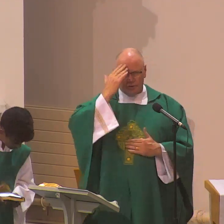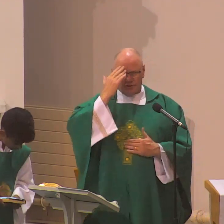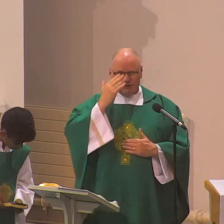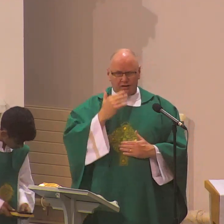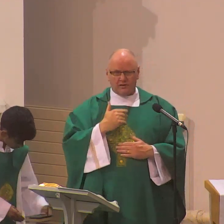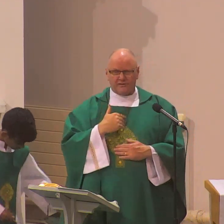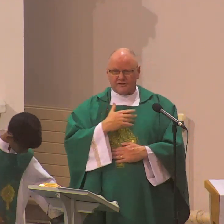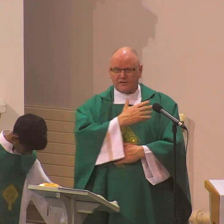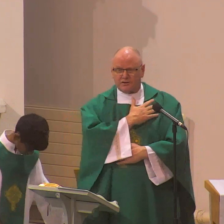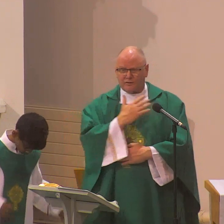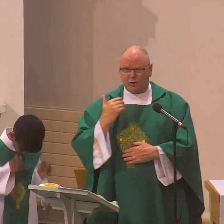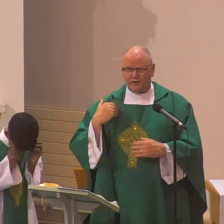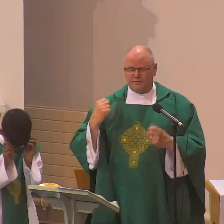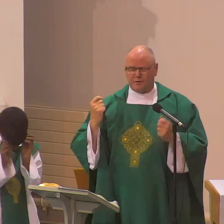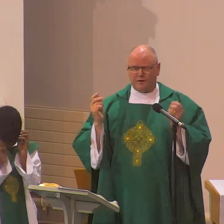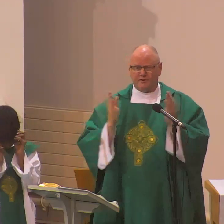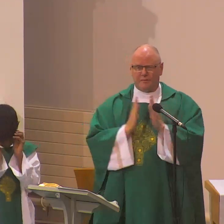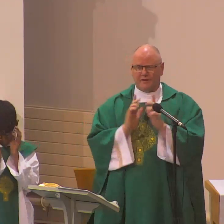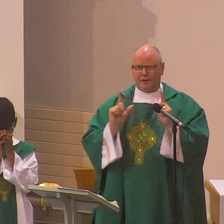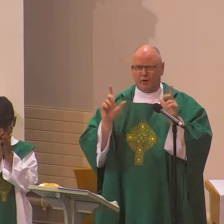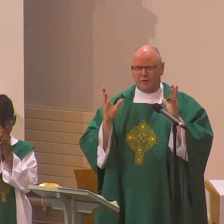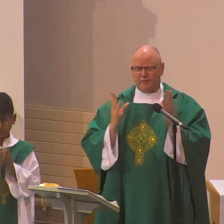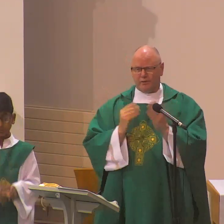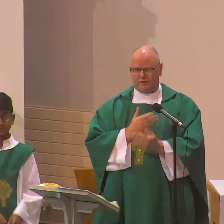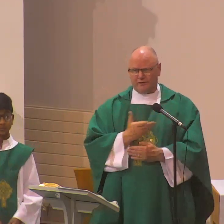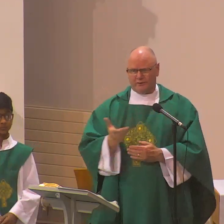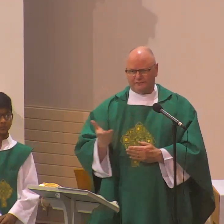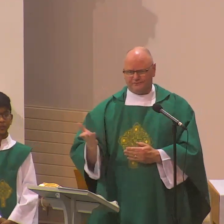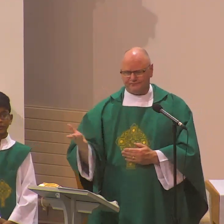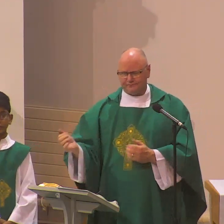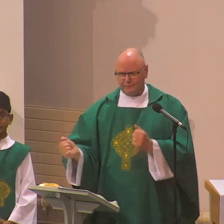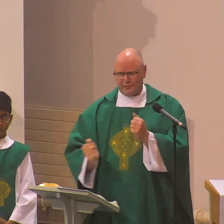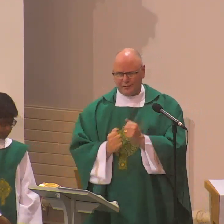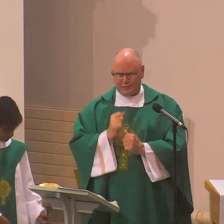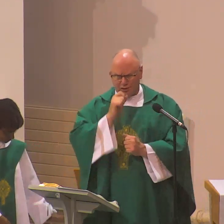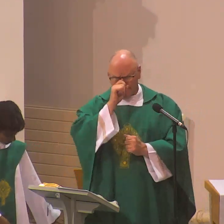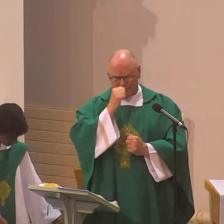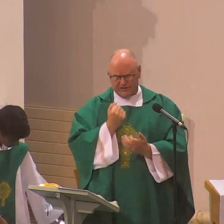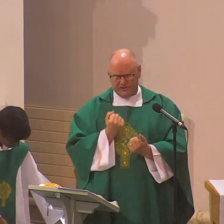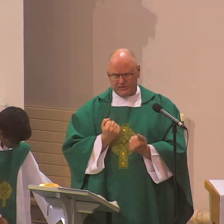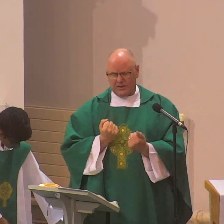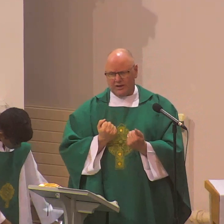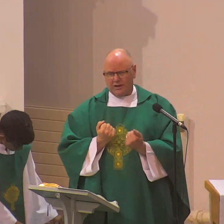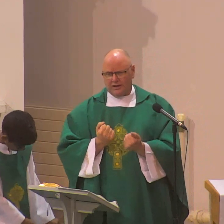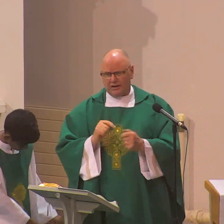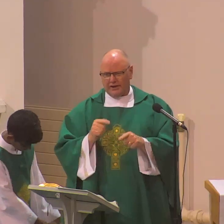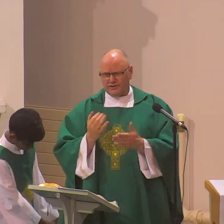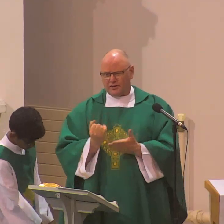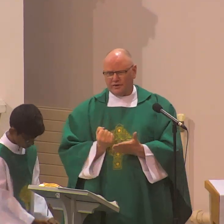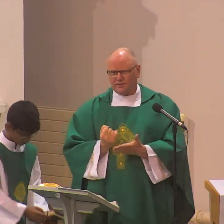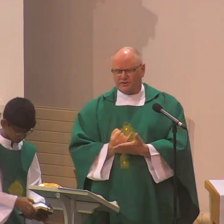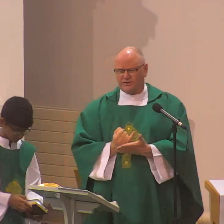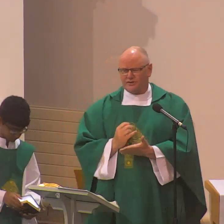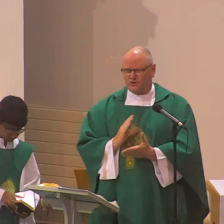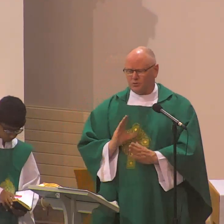In the name of the Father, and of the Son, and of the Holy Spirit. Amen. The Lord be with you. My brothers and sisters, let us